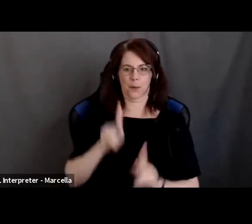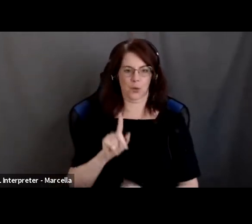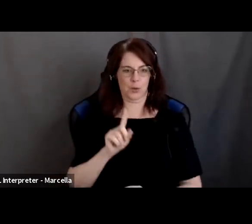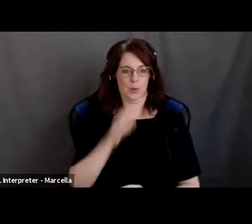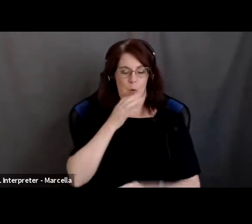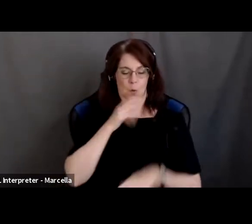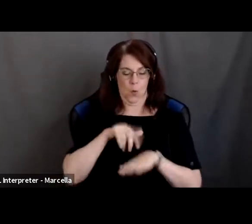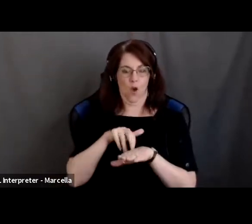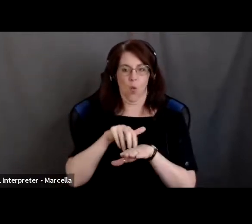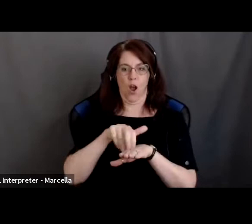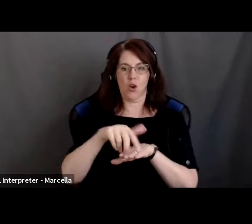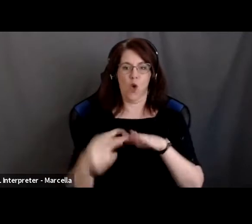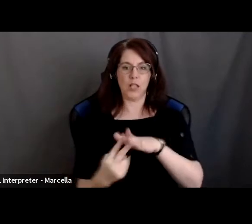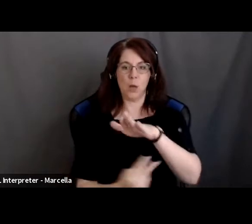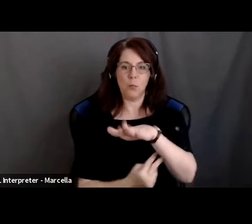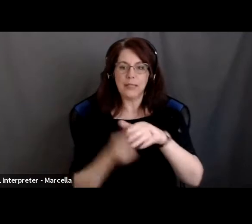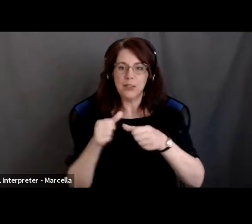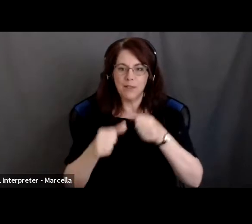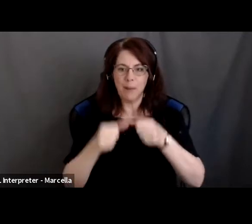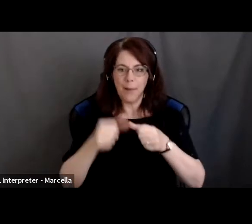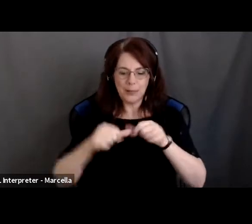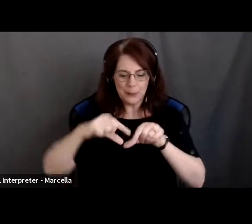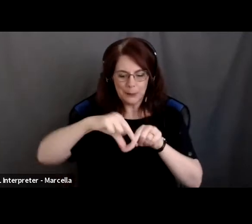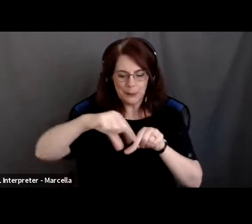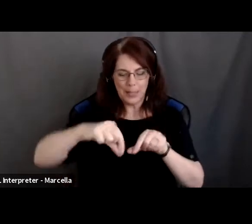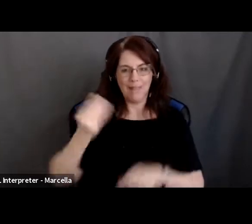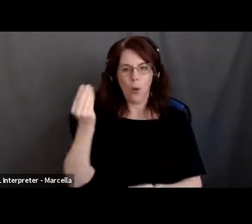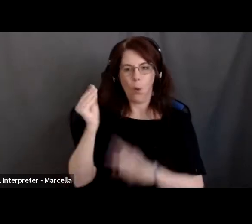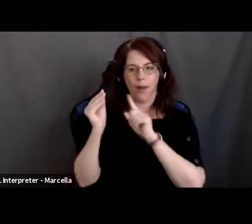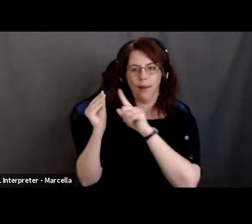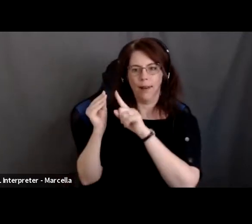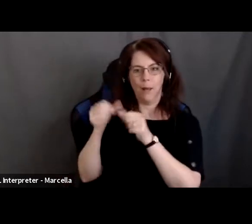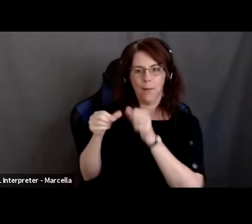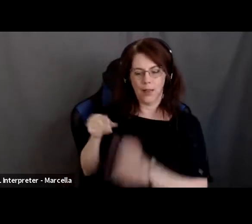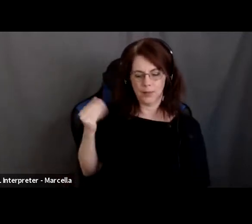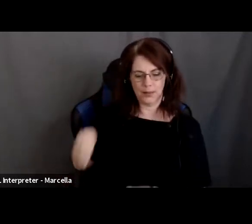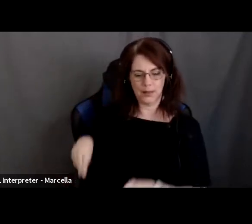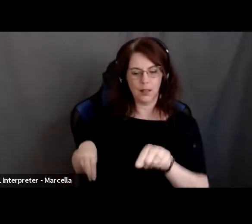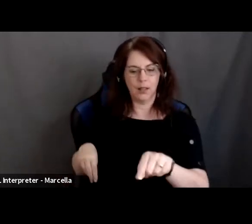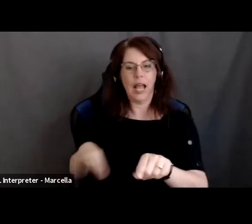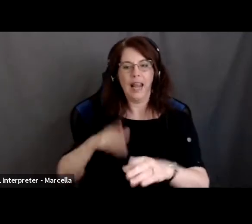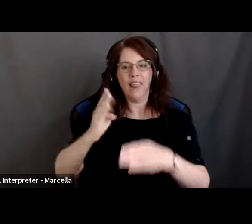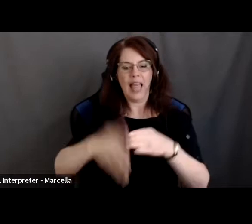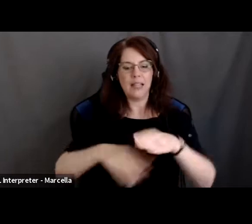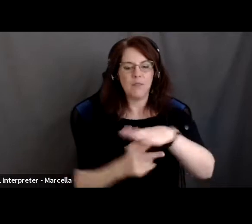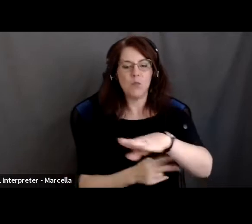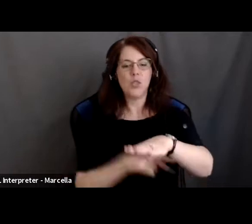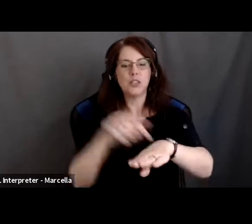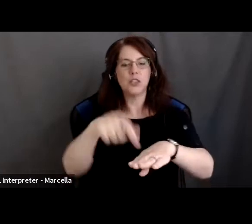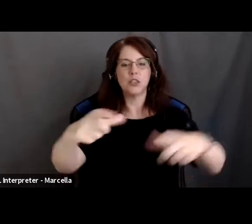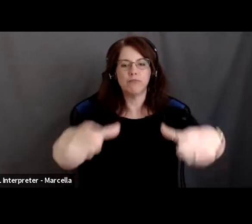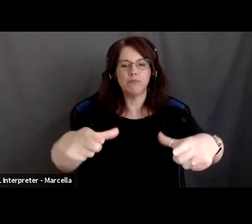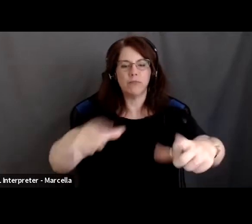to walk across a bridge made of puzzle pieces, and he's holding that one piece. And at the end of the bridge is the word goal. So we